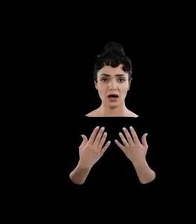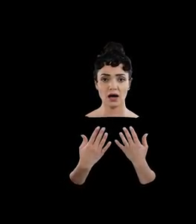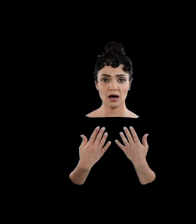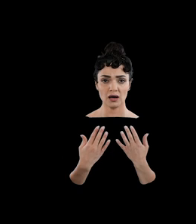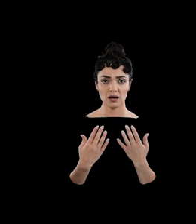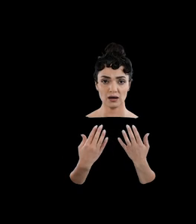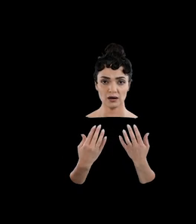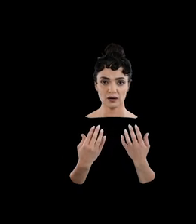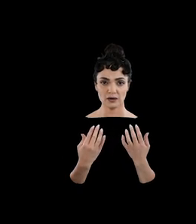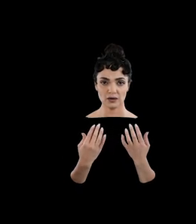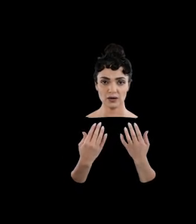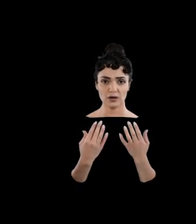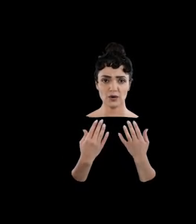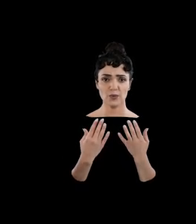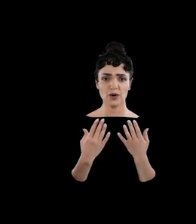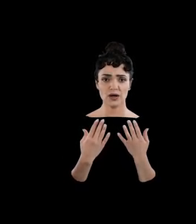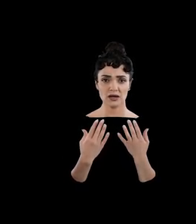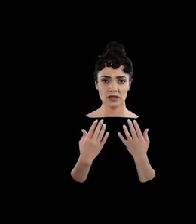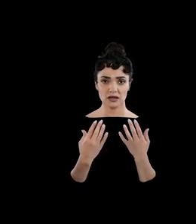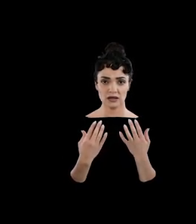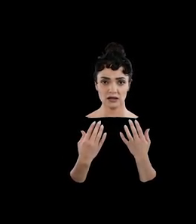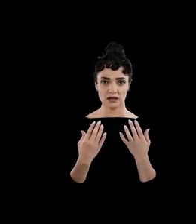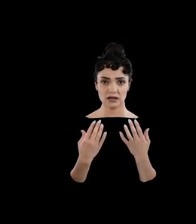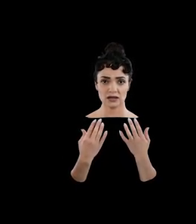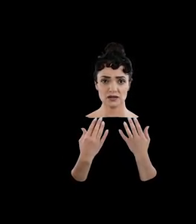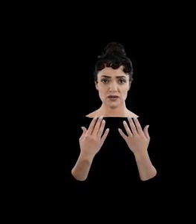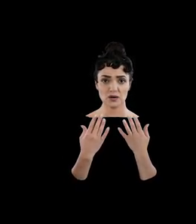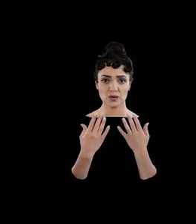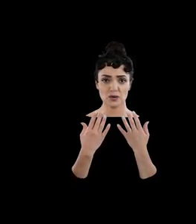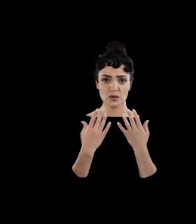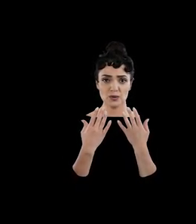how your breath is soaked